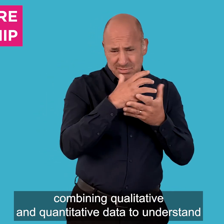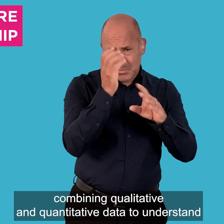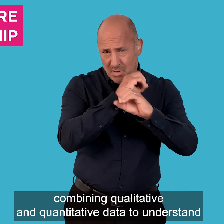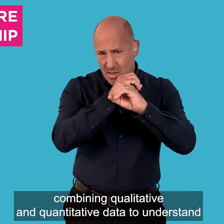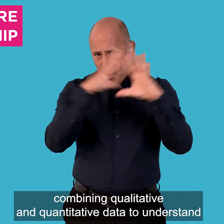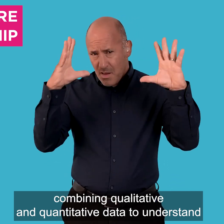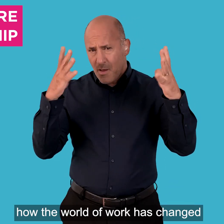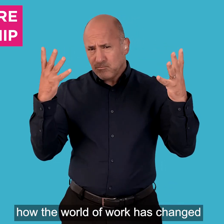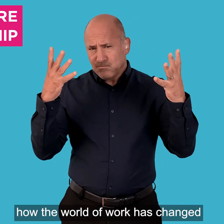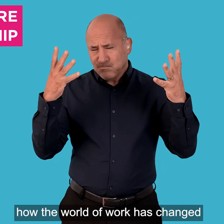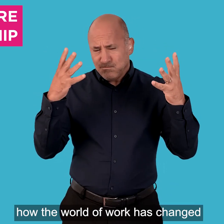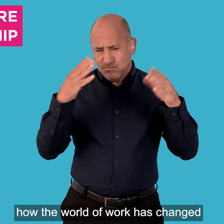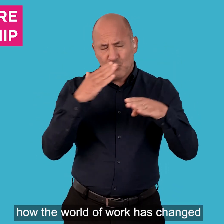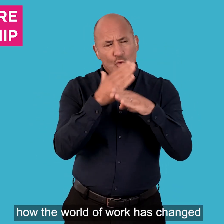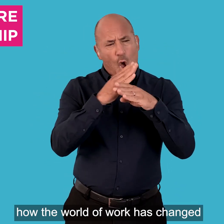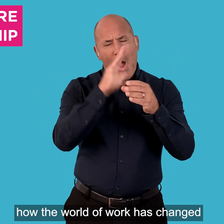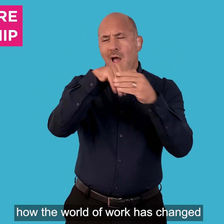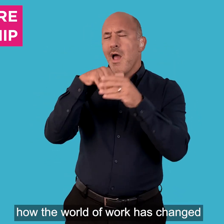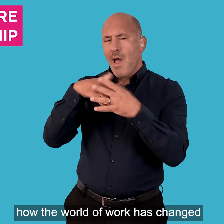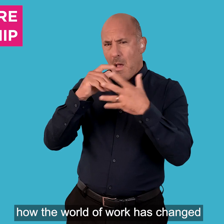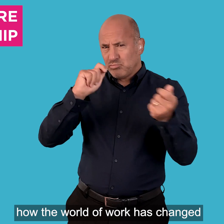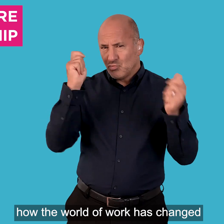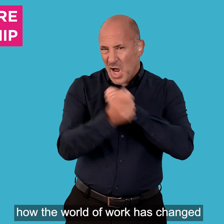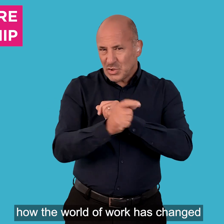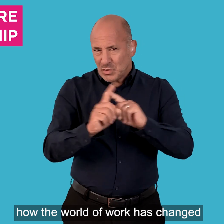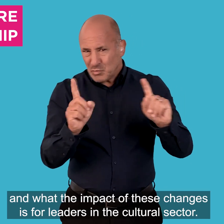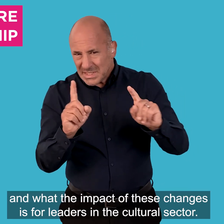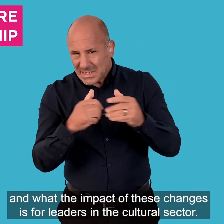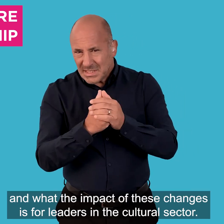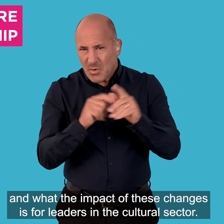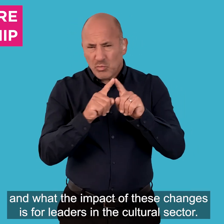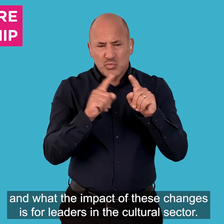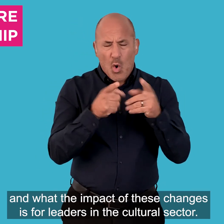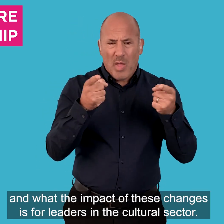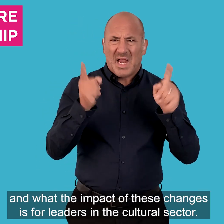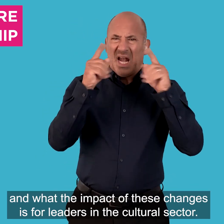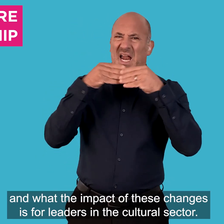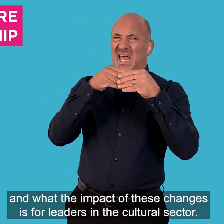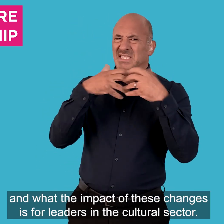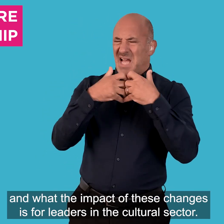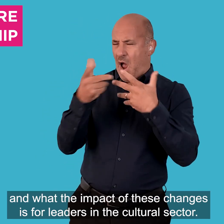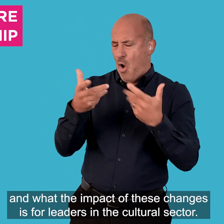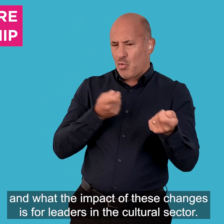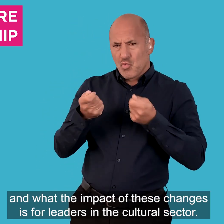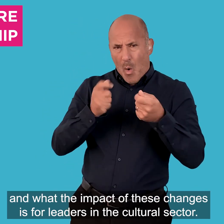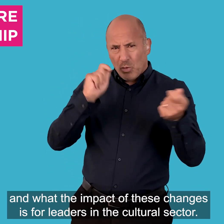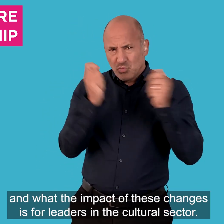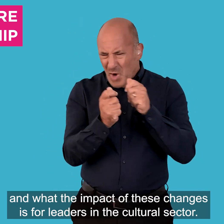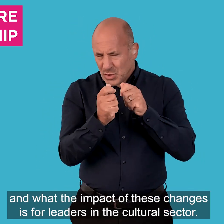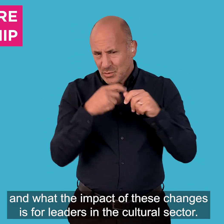to understand how the world of work has changed and what the impact of these changes is for leaders in the